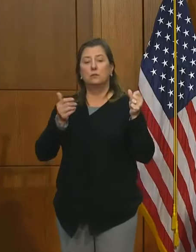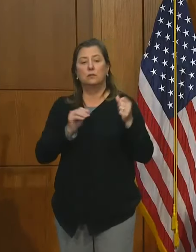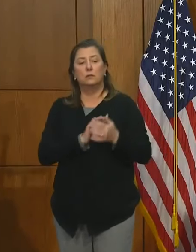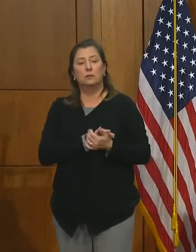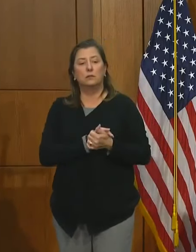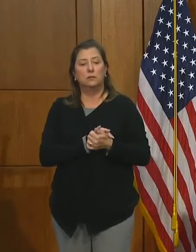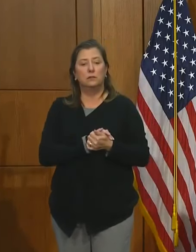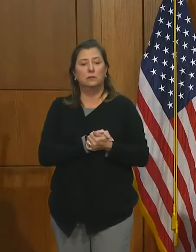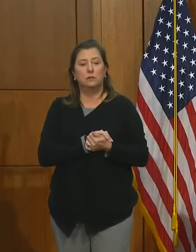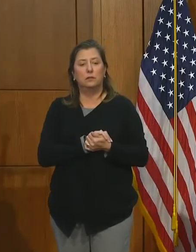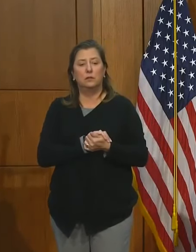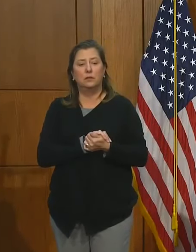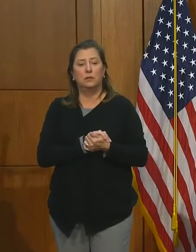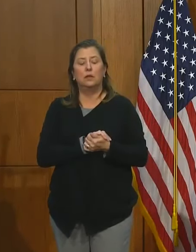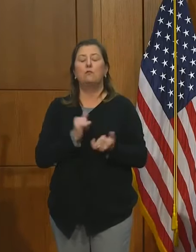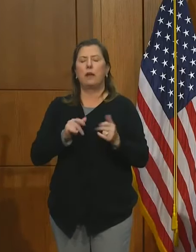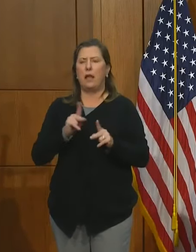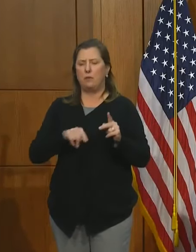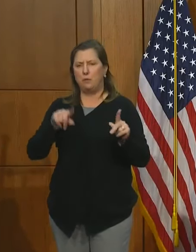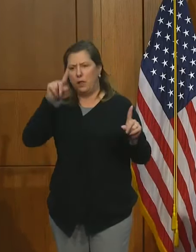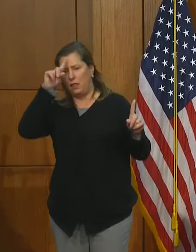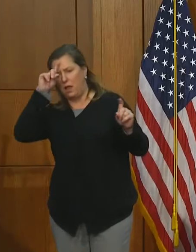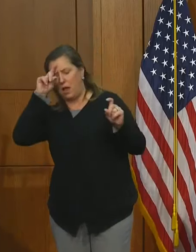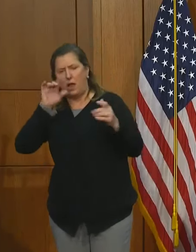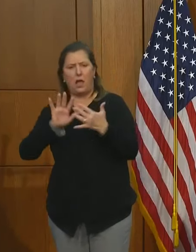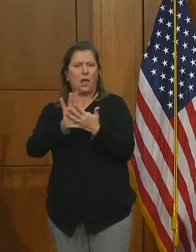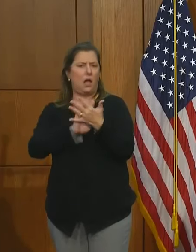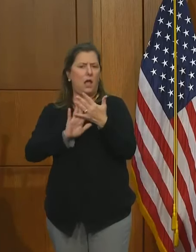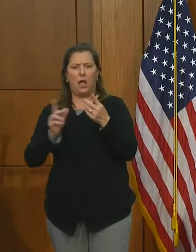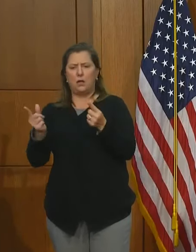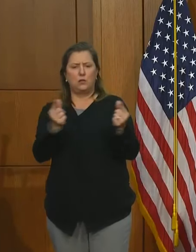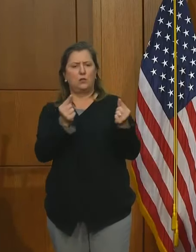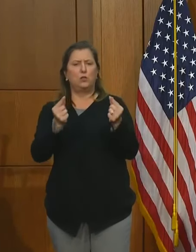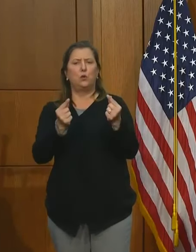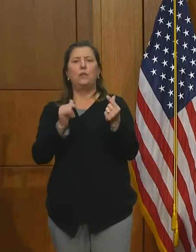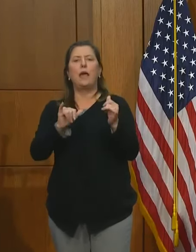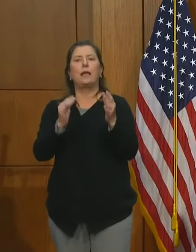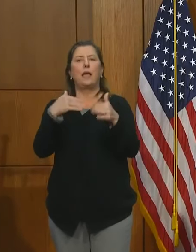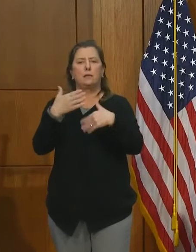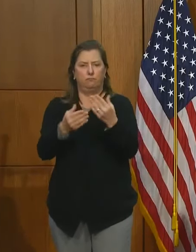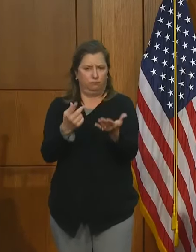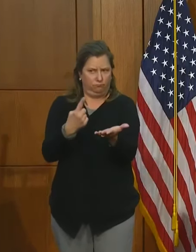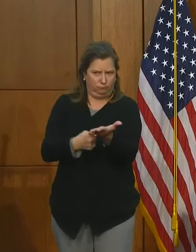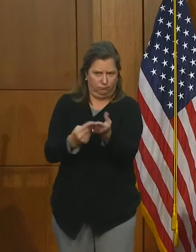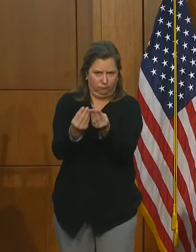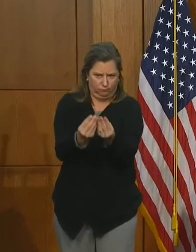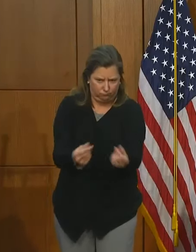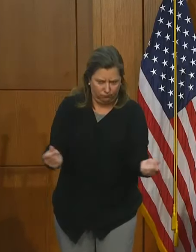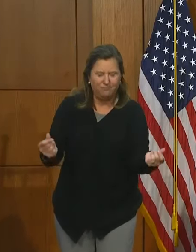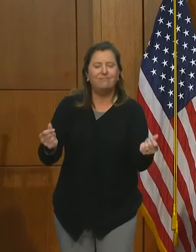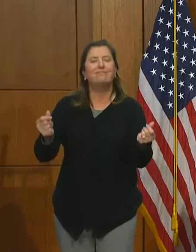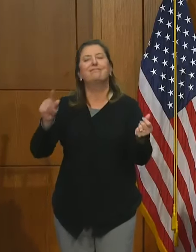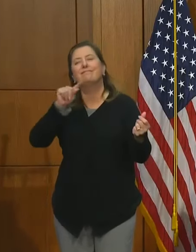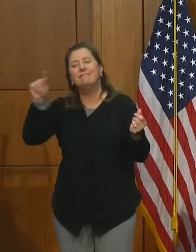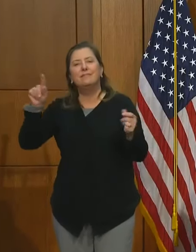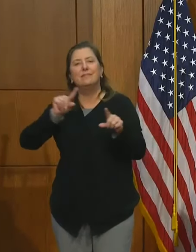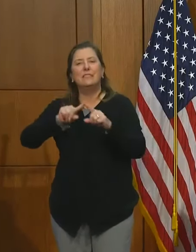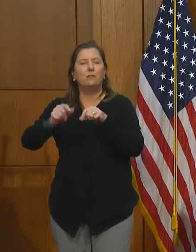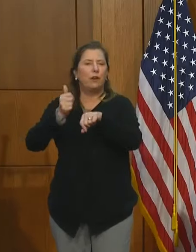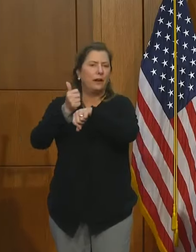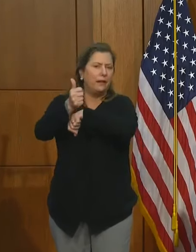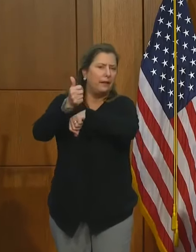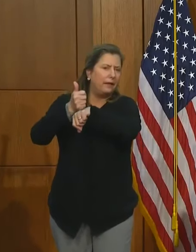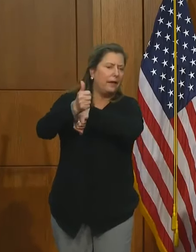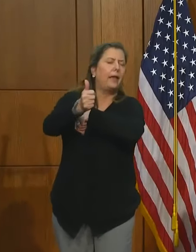that has formed over this parole decision. There have been a number of allegations made, and